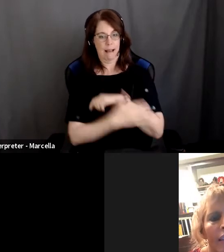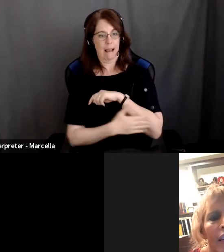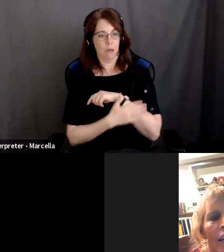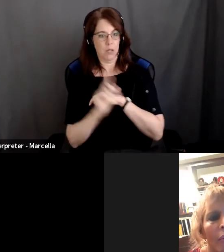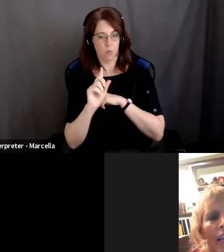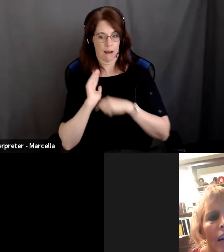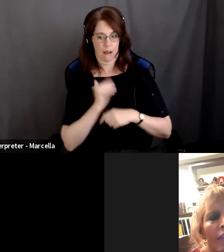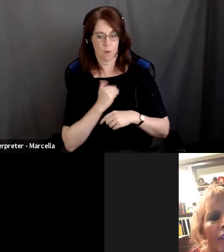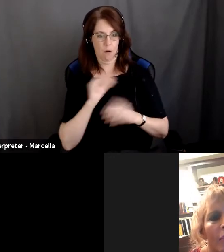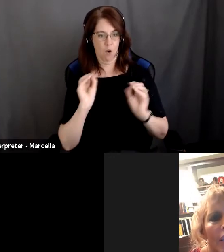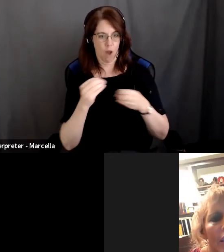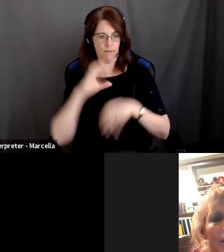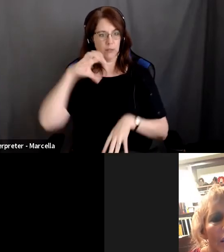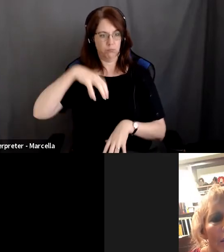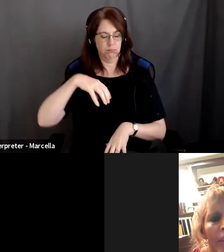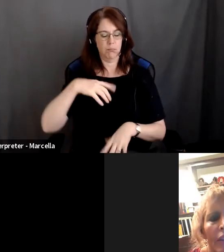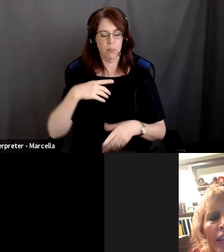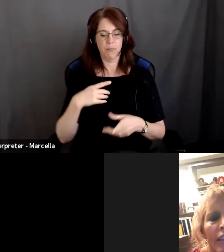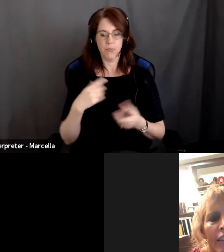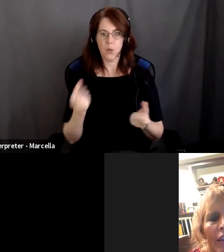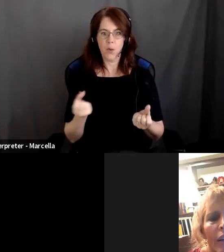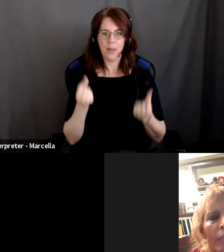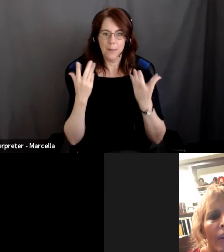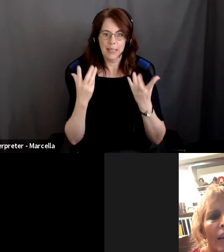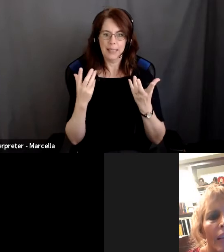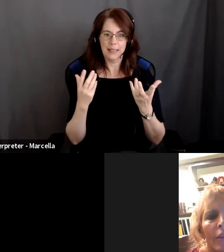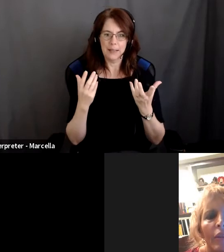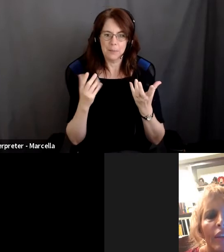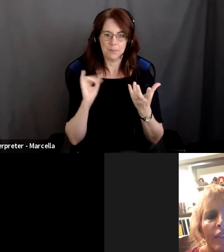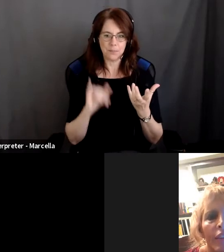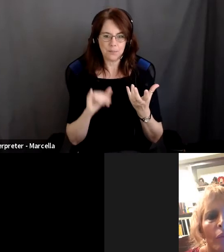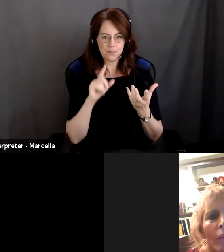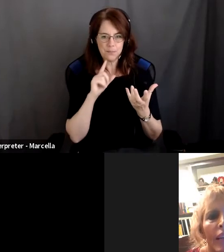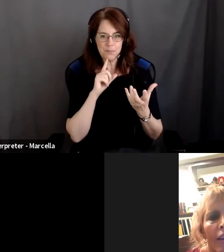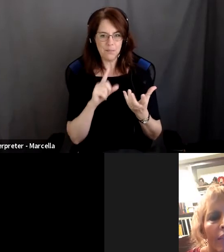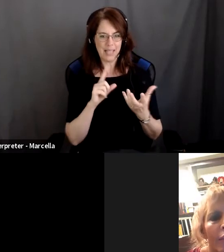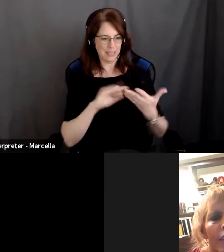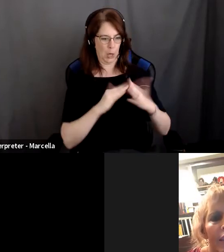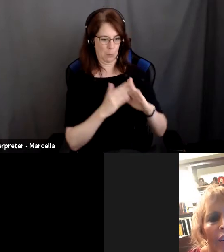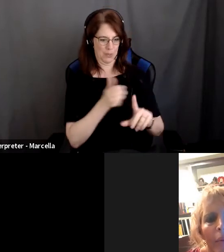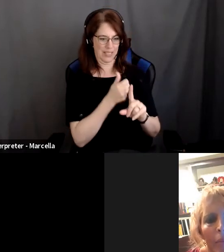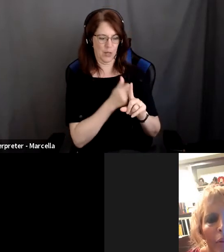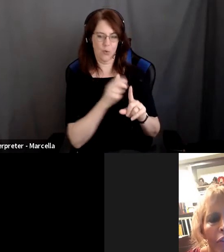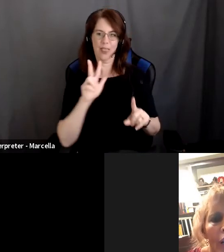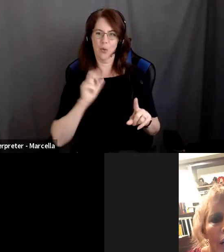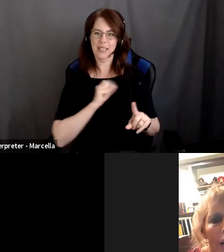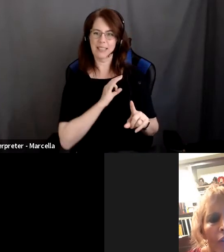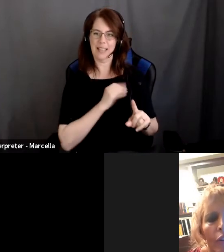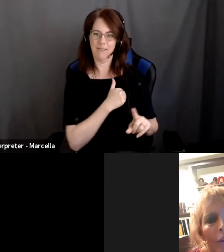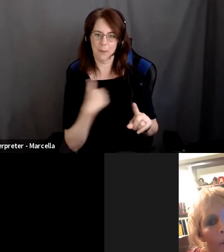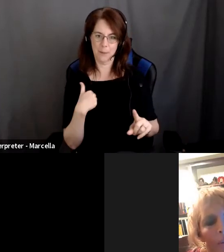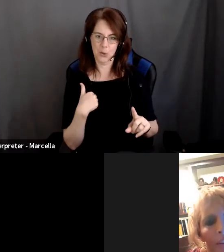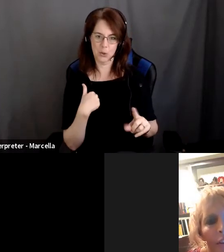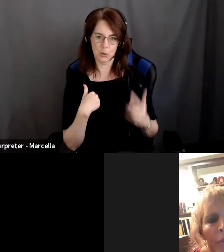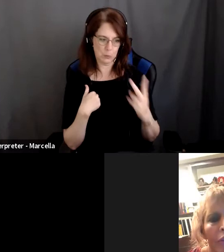housed. And we have so many, that is a community of its own where we have 3 staff members,